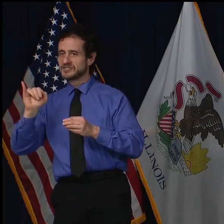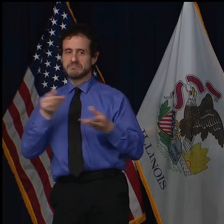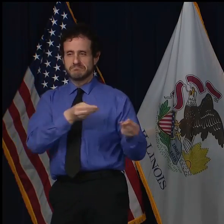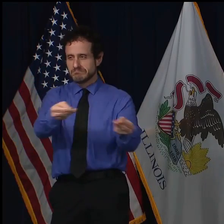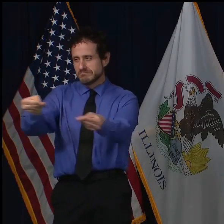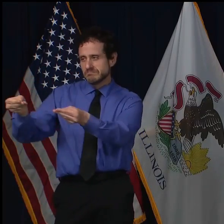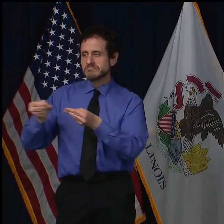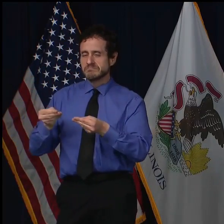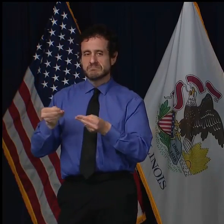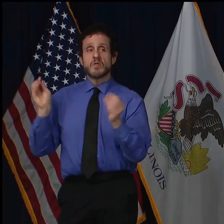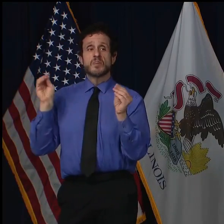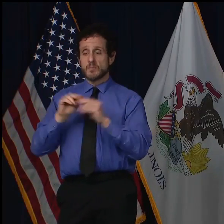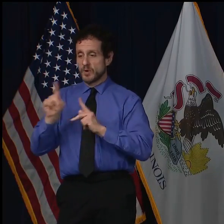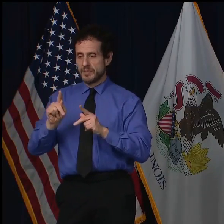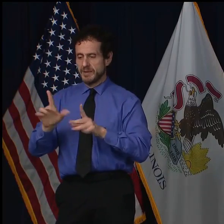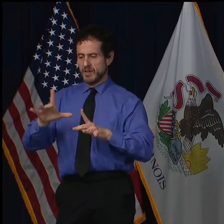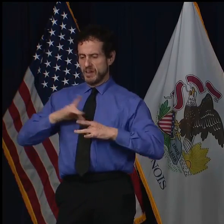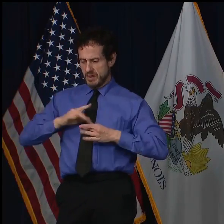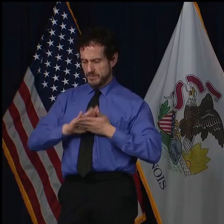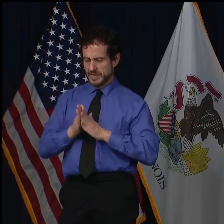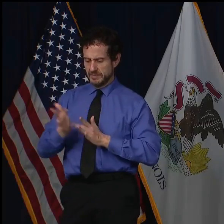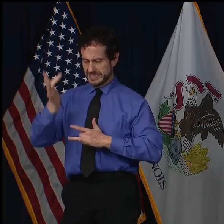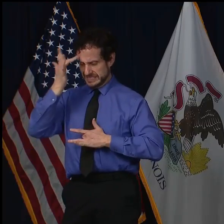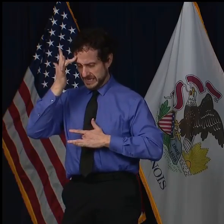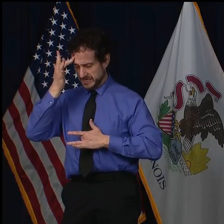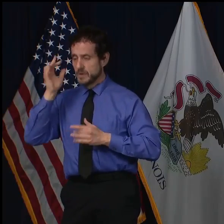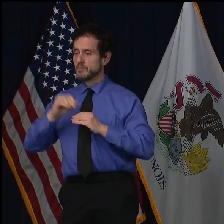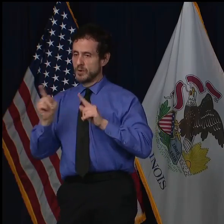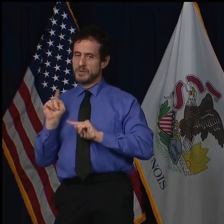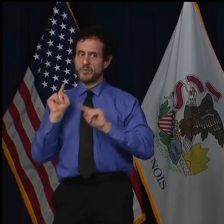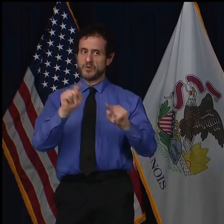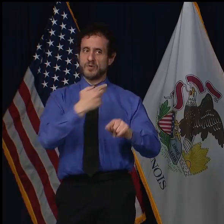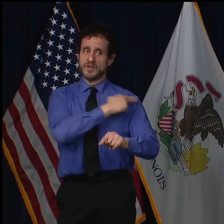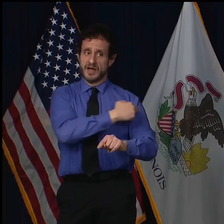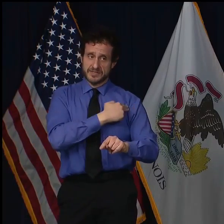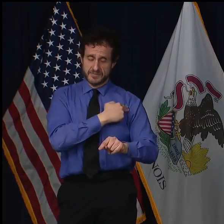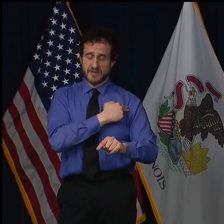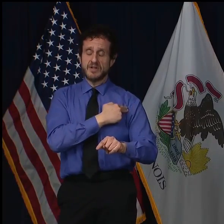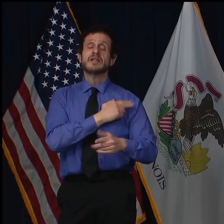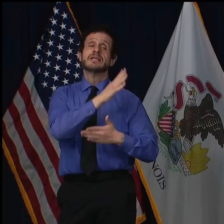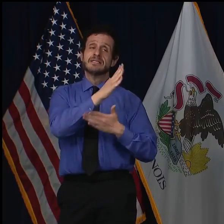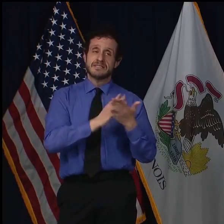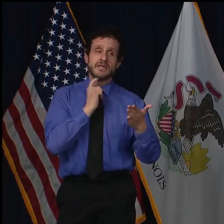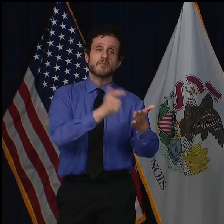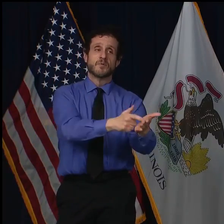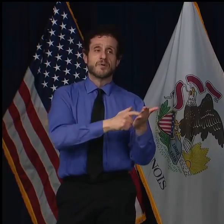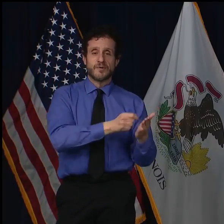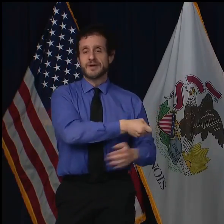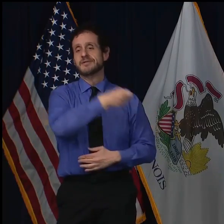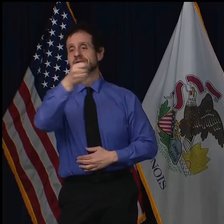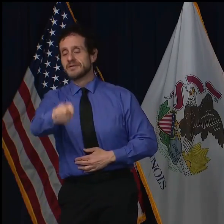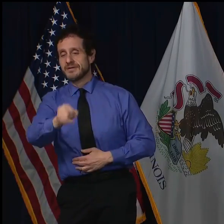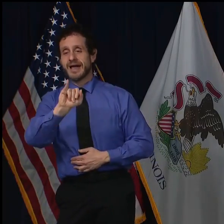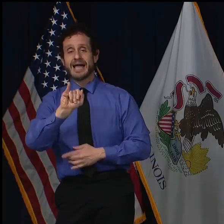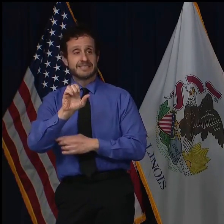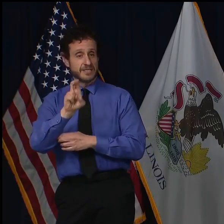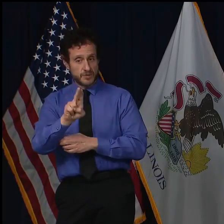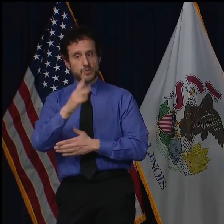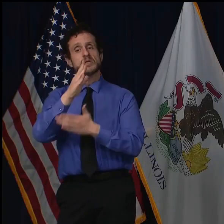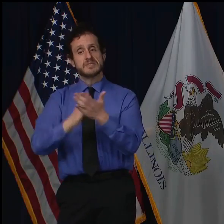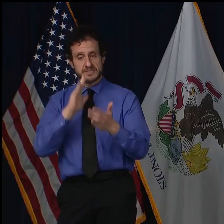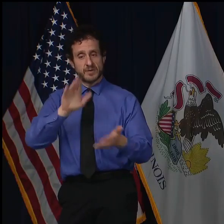the more hospitalizations there will be. The more hospitalizations, some fraction of those will go on to have severe complications and potentially